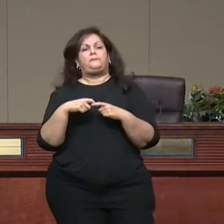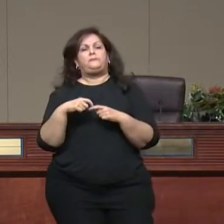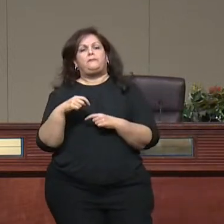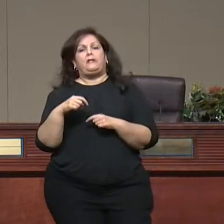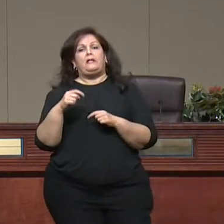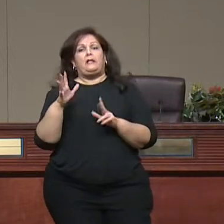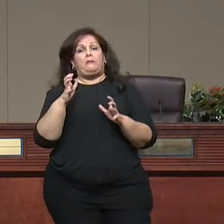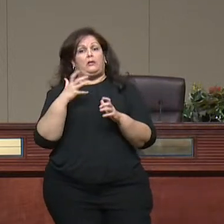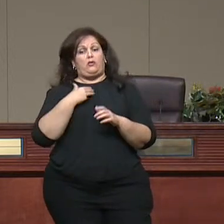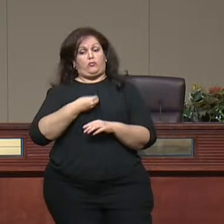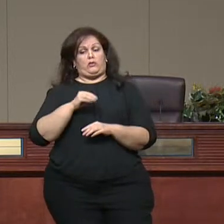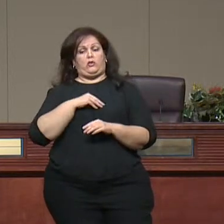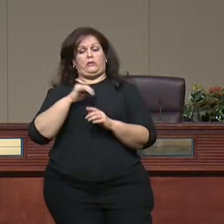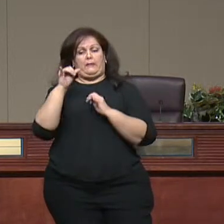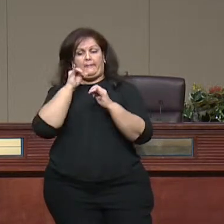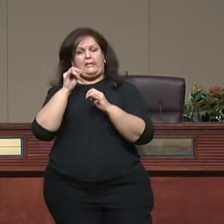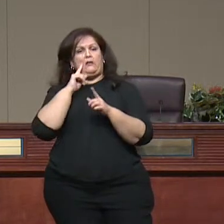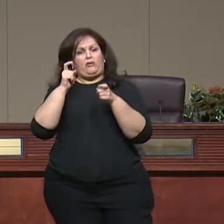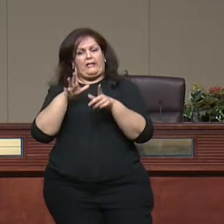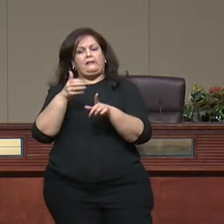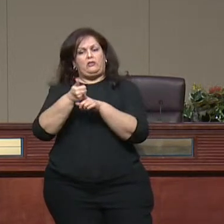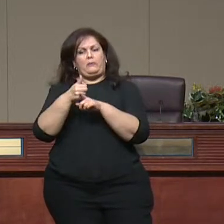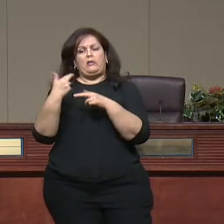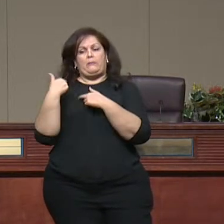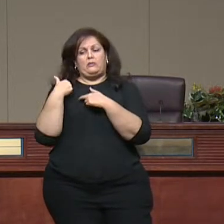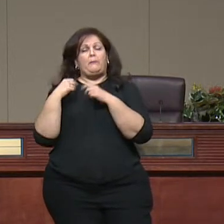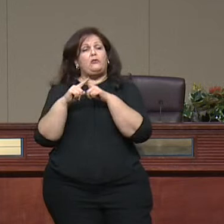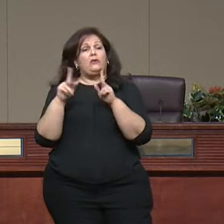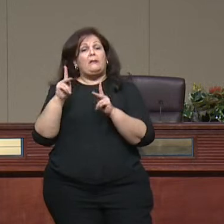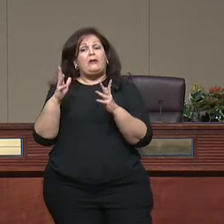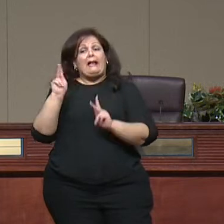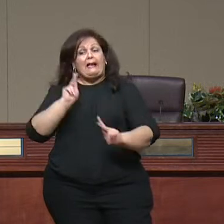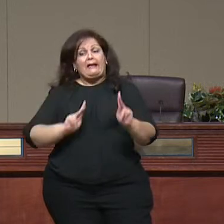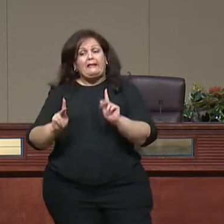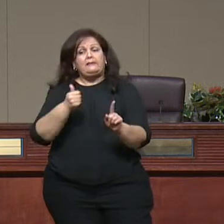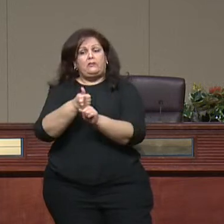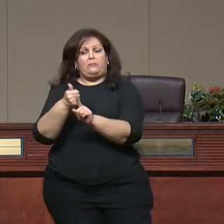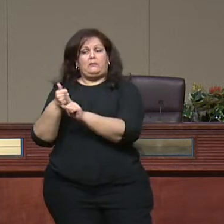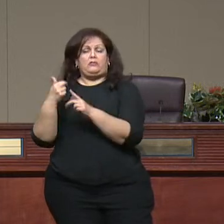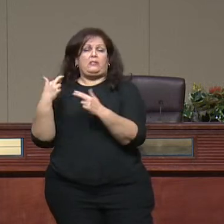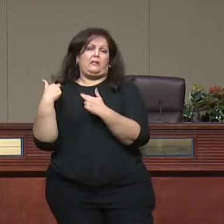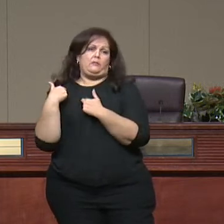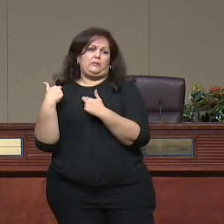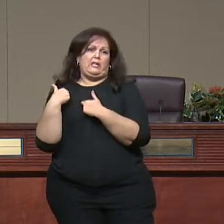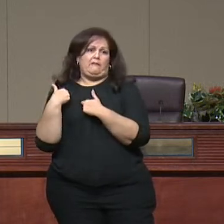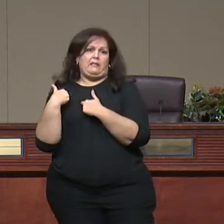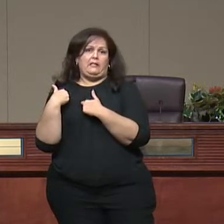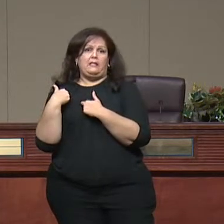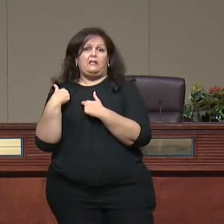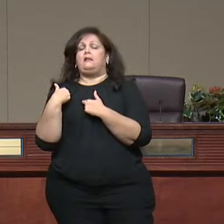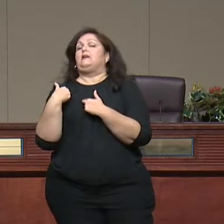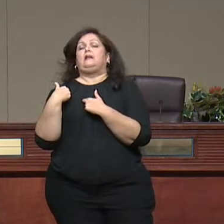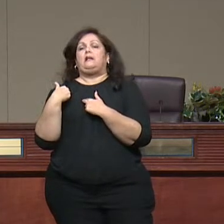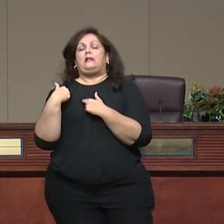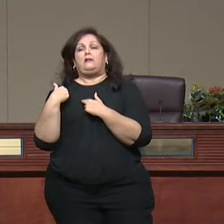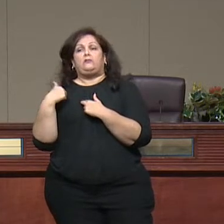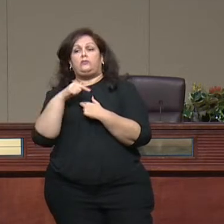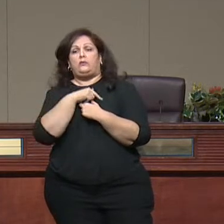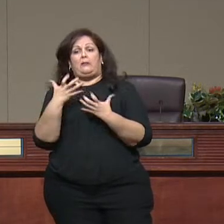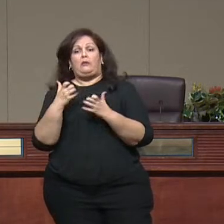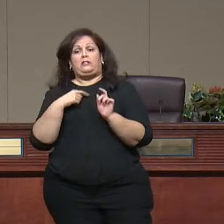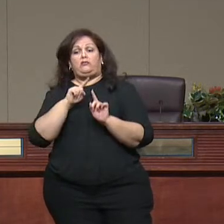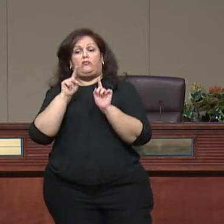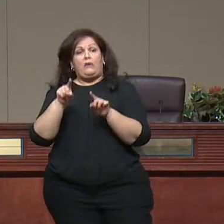de las barras y los gerentes sean responsables, pero también queremos que los ciudadanos sean responsables. Así que la exhortación del alcalde es que si